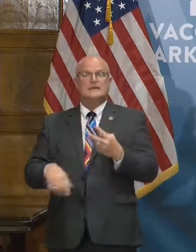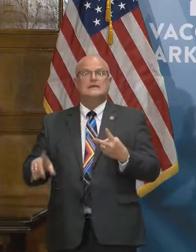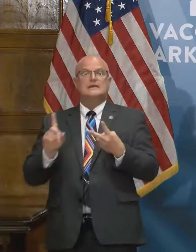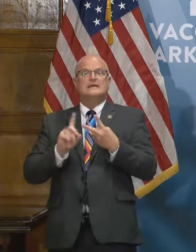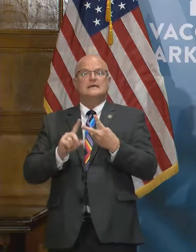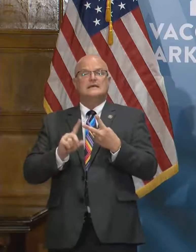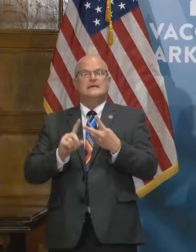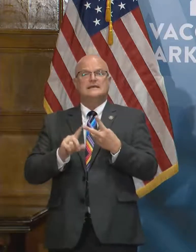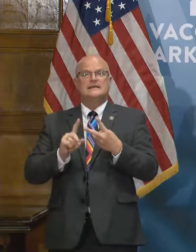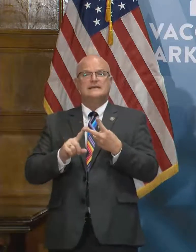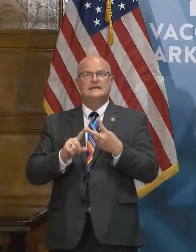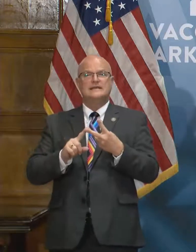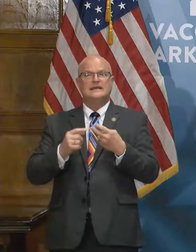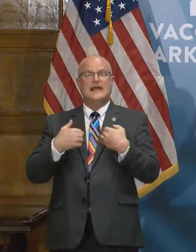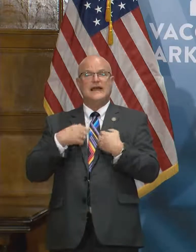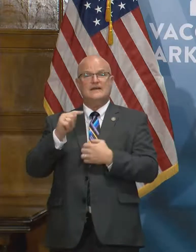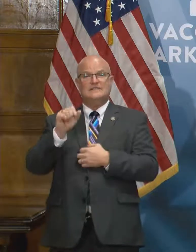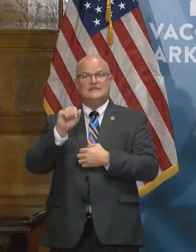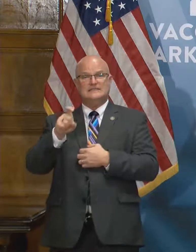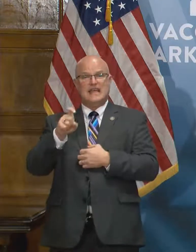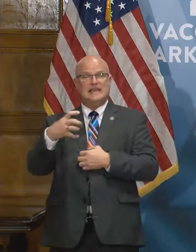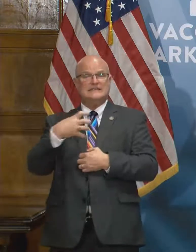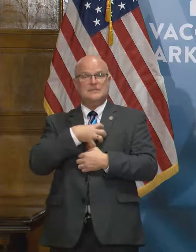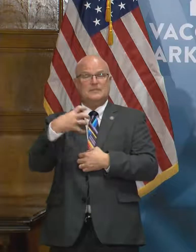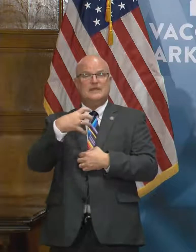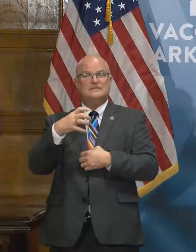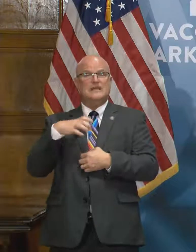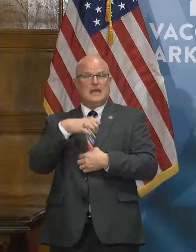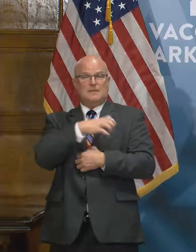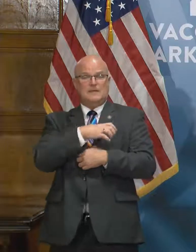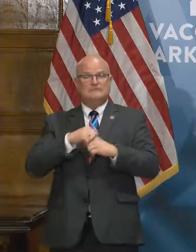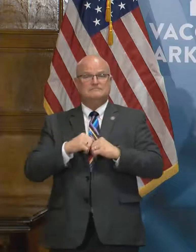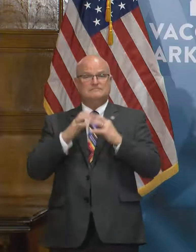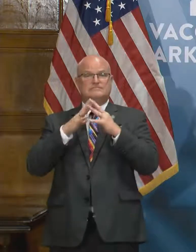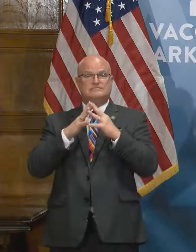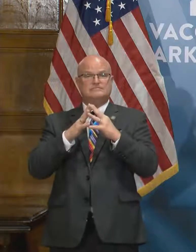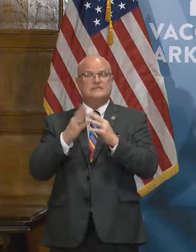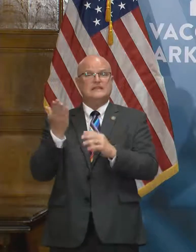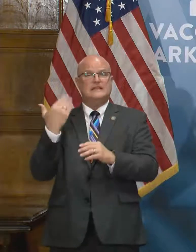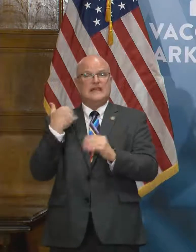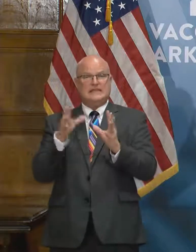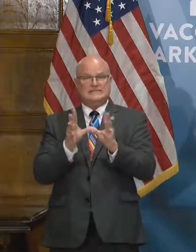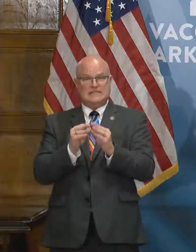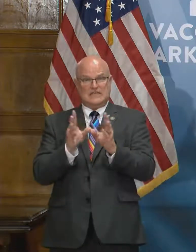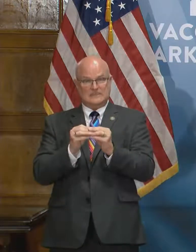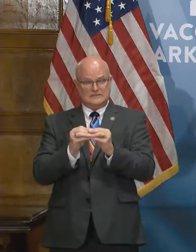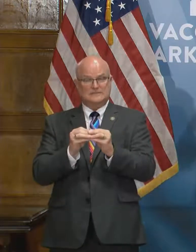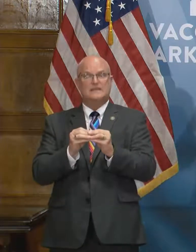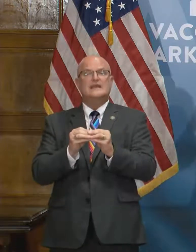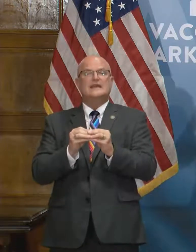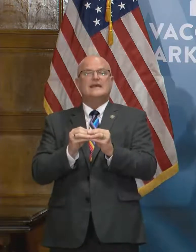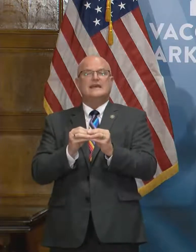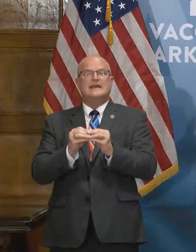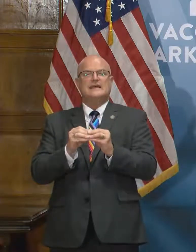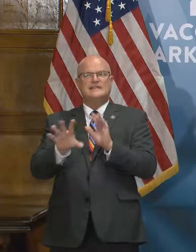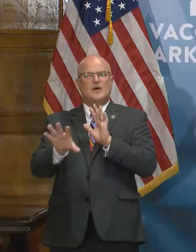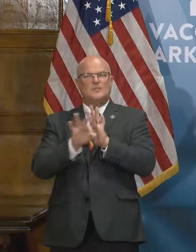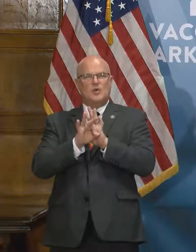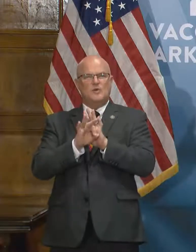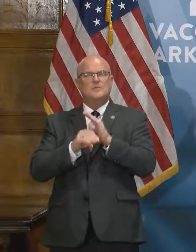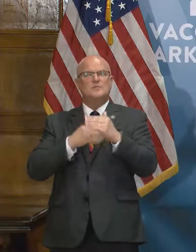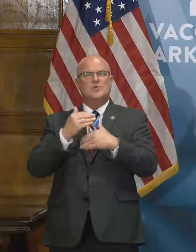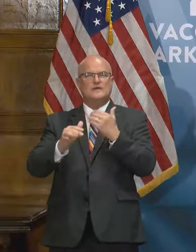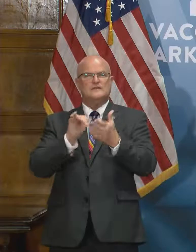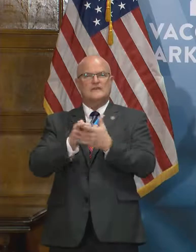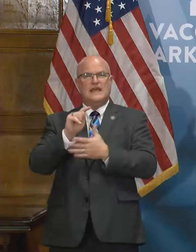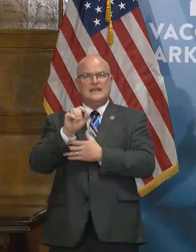Secondly, we have a tax appeals commission that was created in the last session. There's an appointment process for